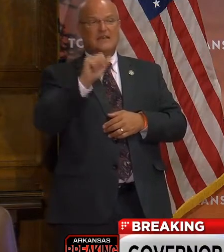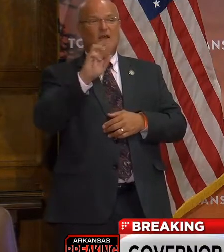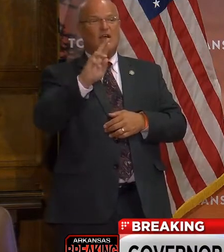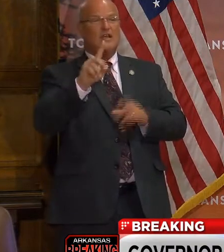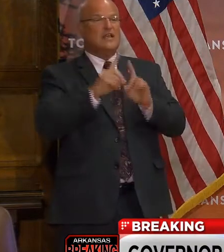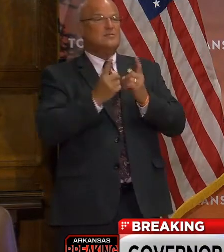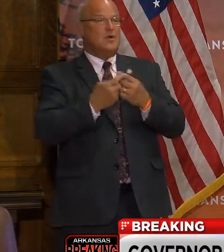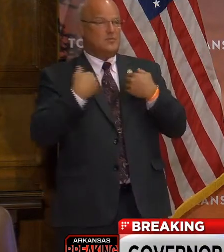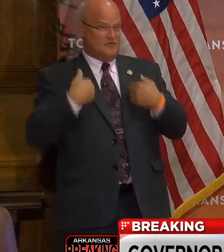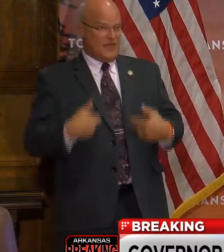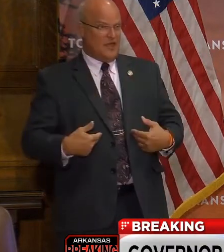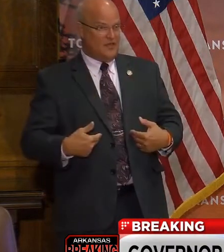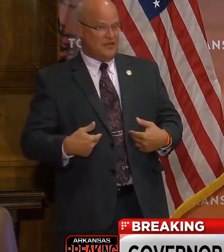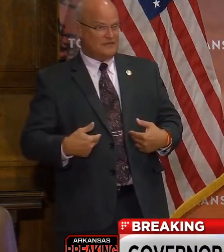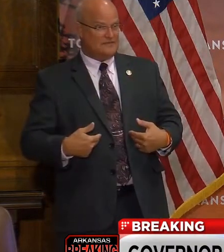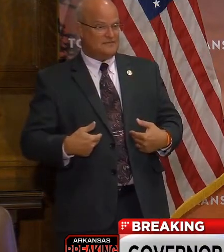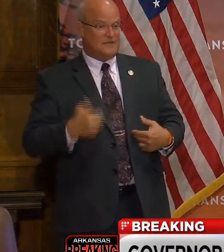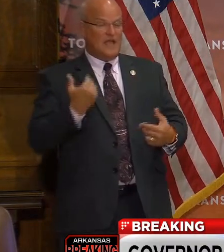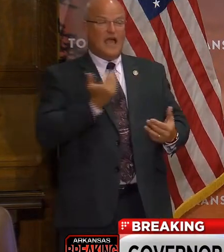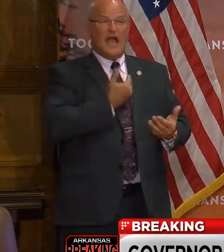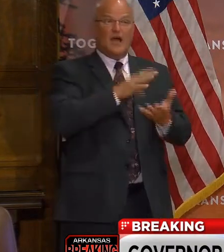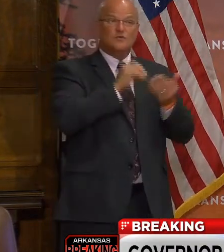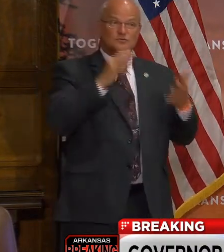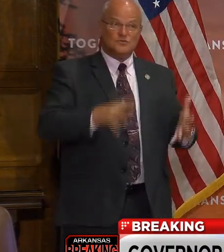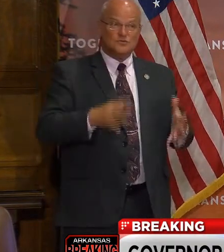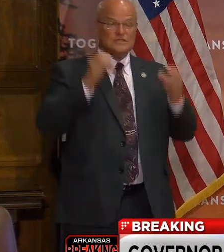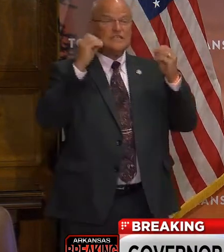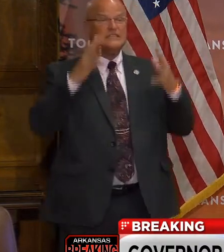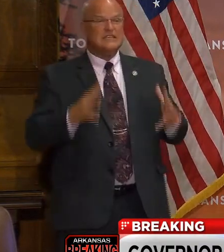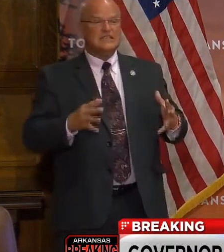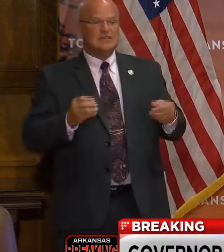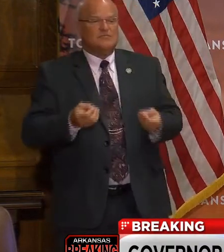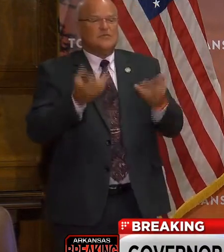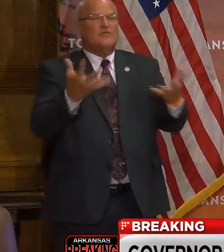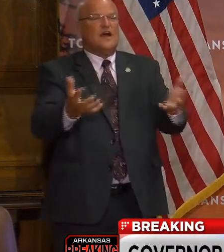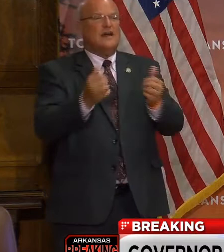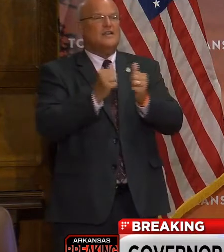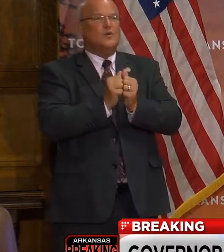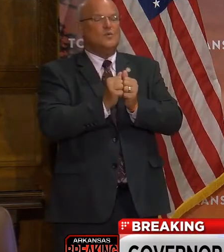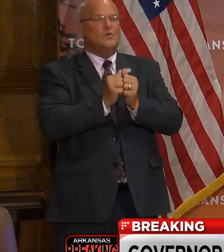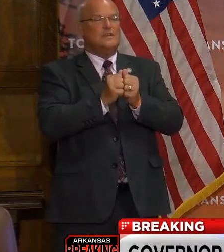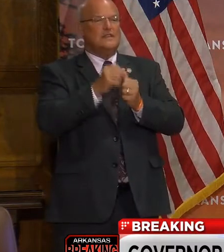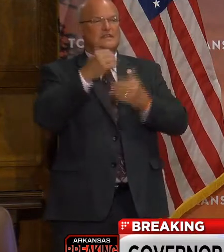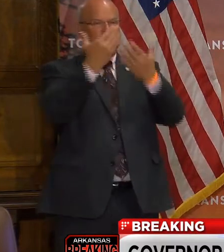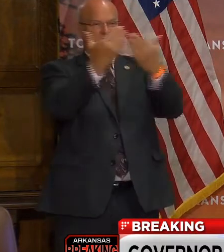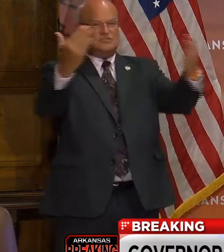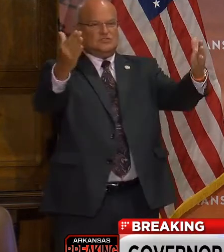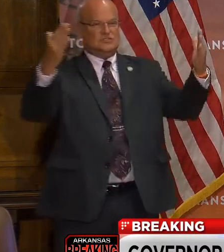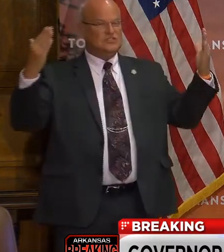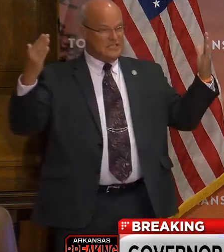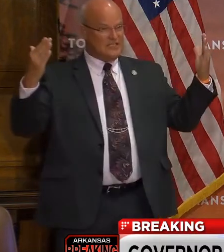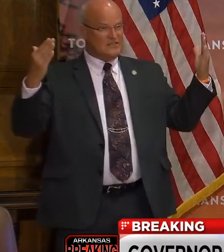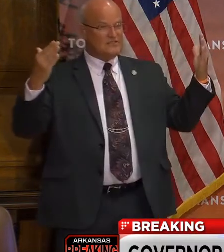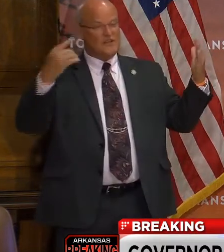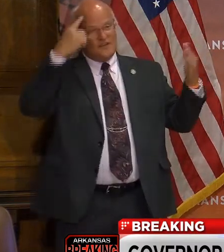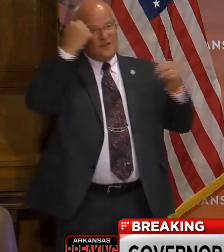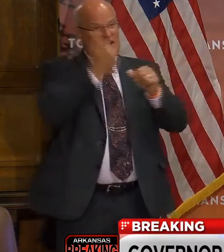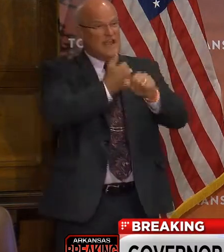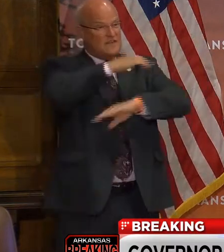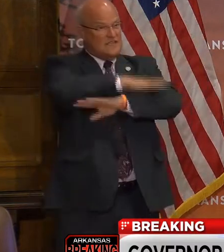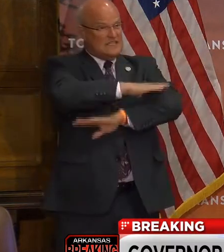Arkansas Department of Health. Our students and teachers are being provided with plexiglass shields for every